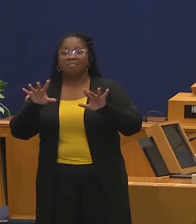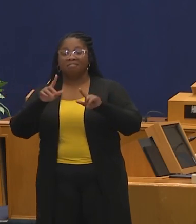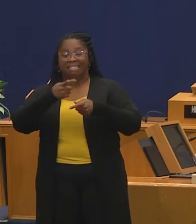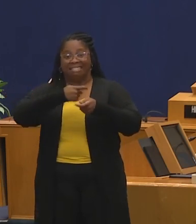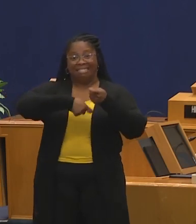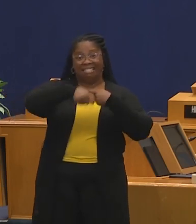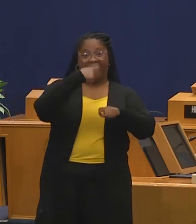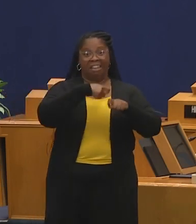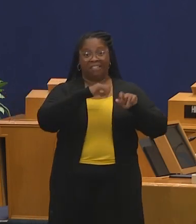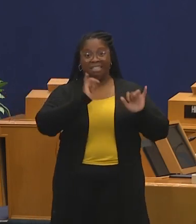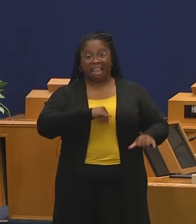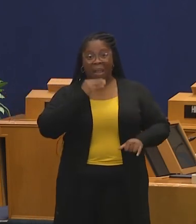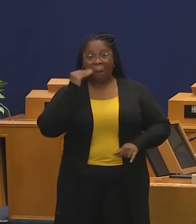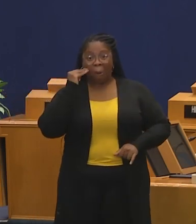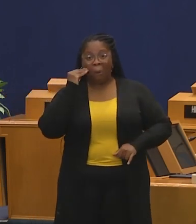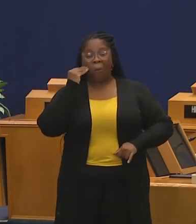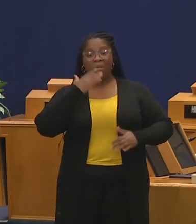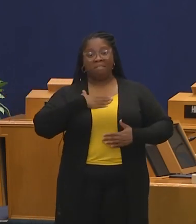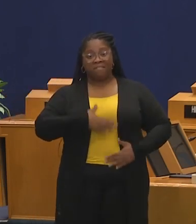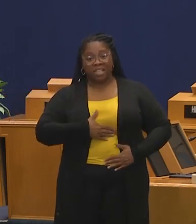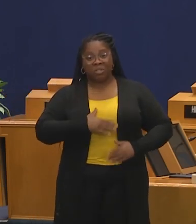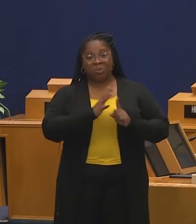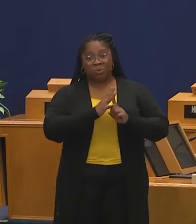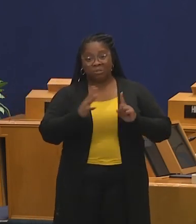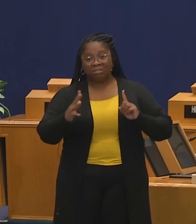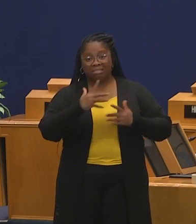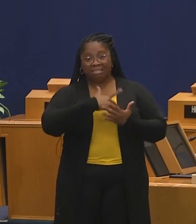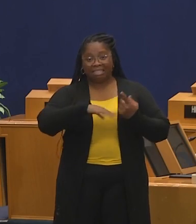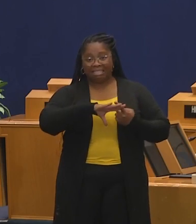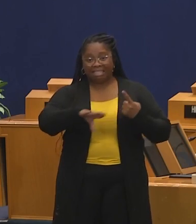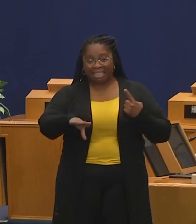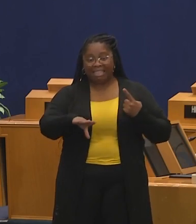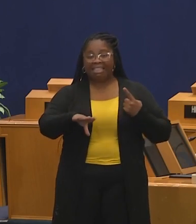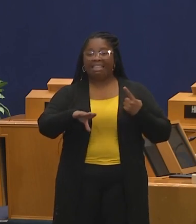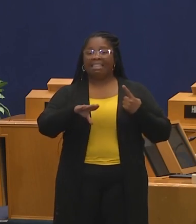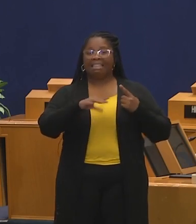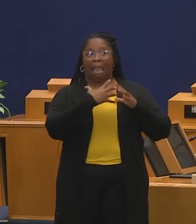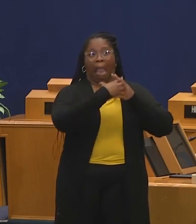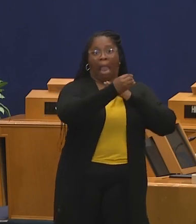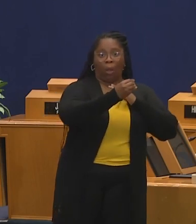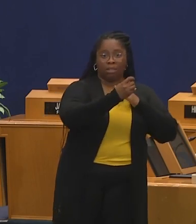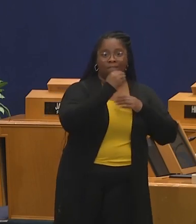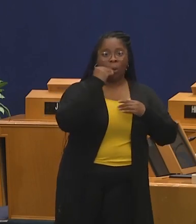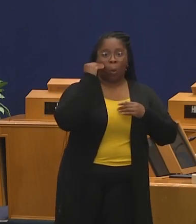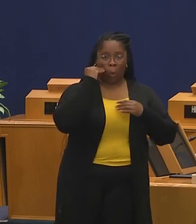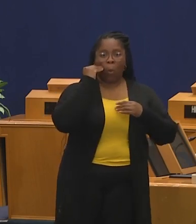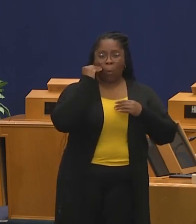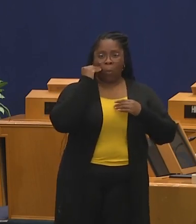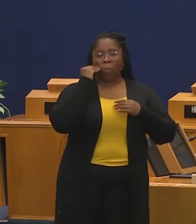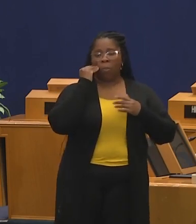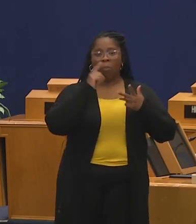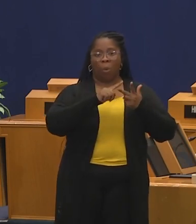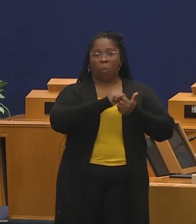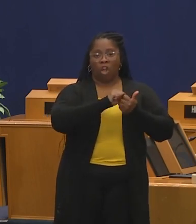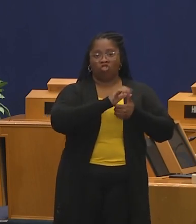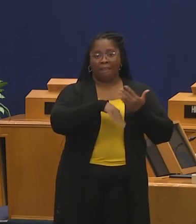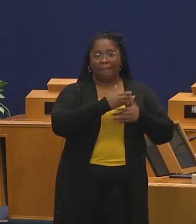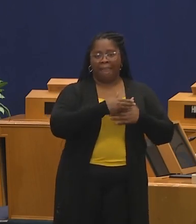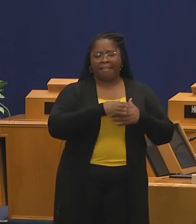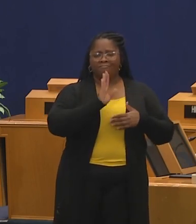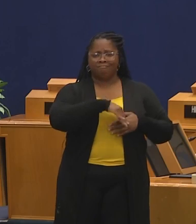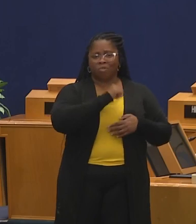home, physical distancing if you must be out of the home, and that means keeping 6 feet apart from others, and washing our